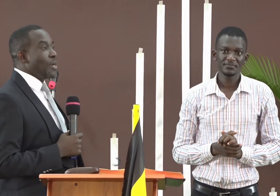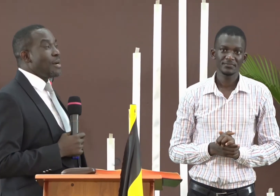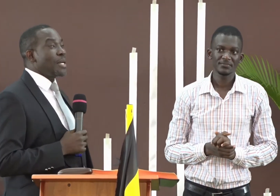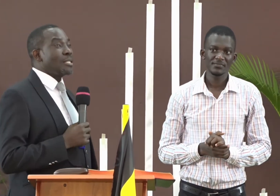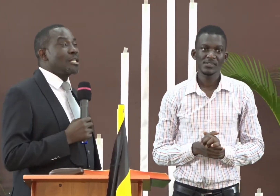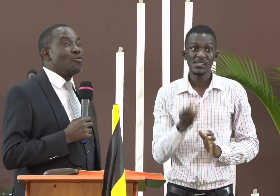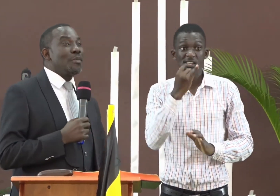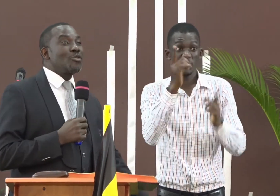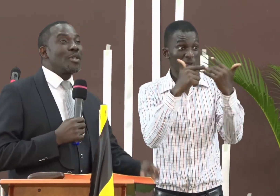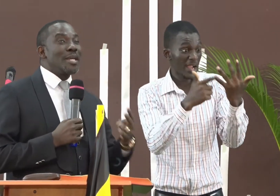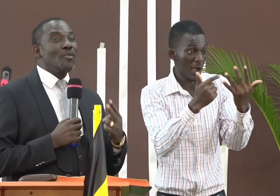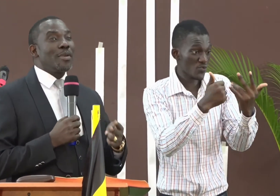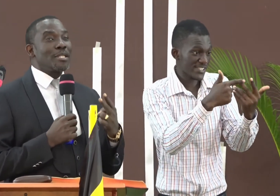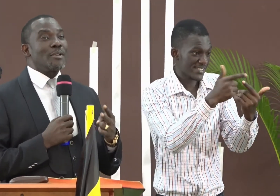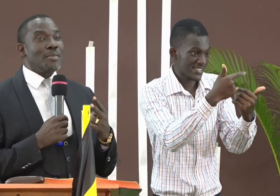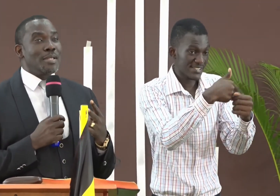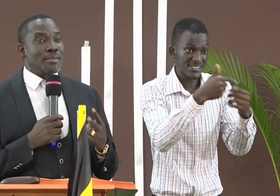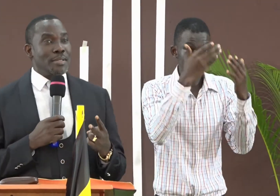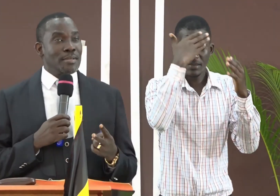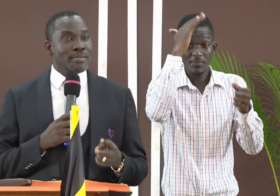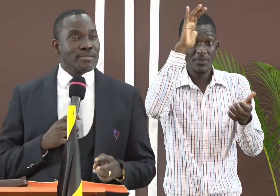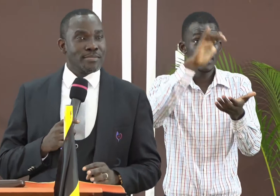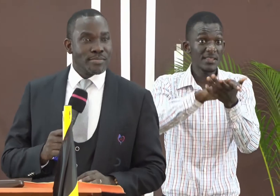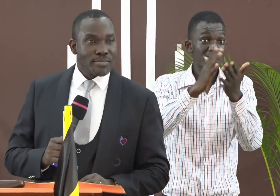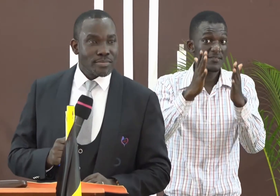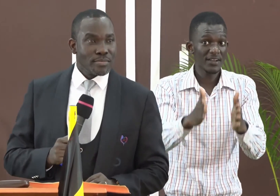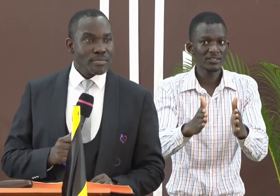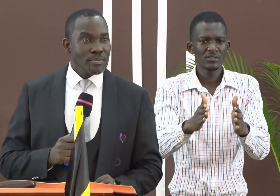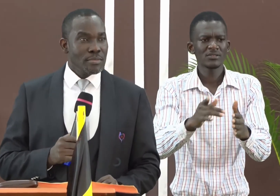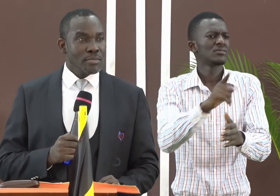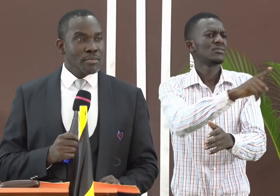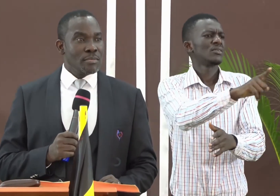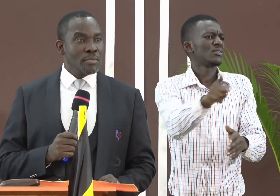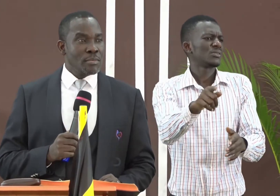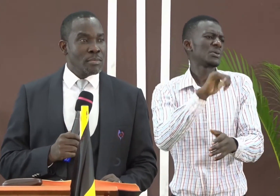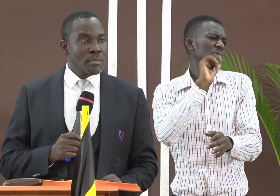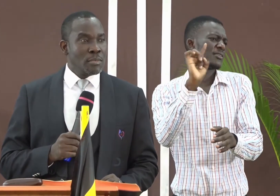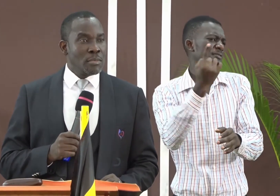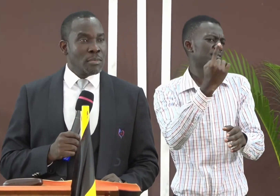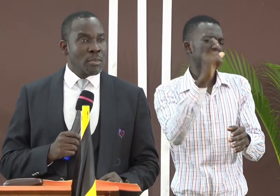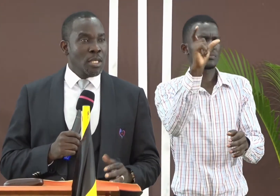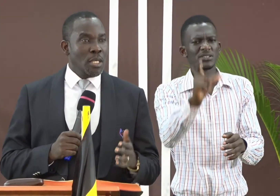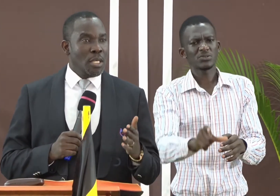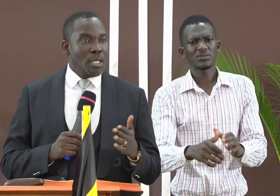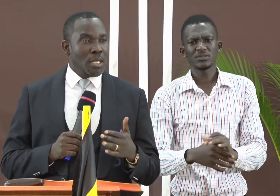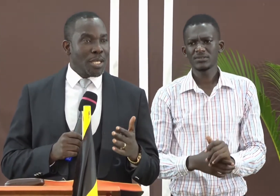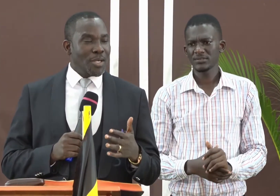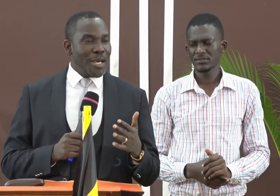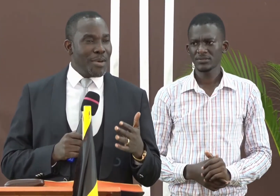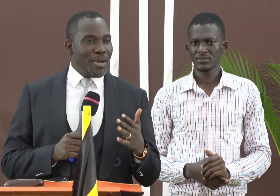Betuba tubala abakiza sigwa bisokeramu obisibako byesu. If you are counting those that have been faithful or that have had